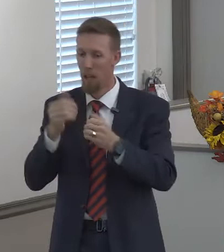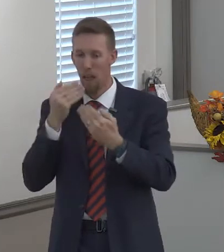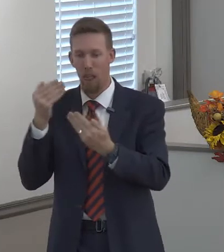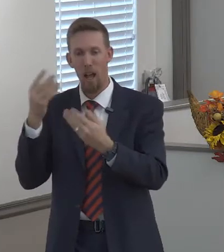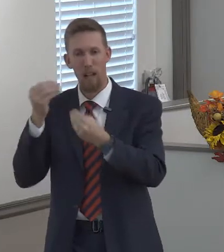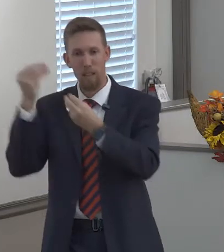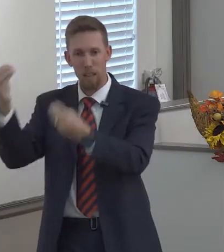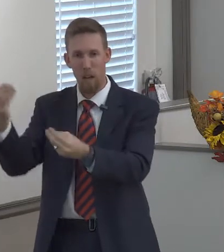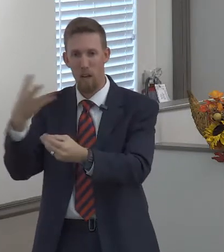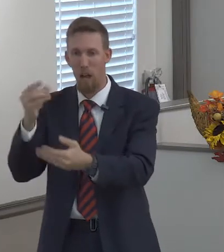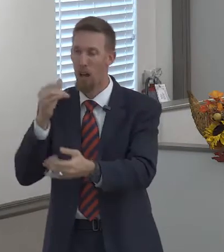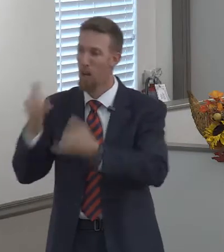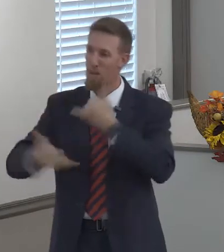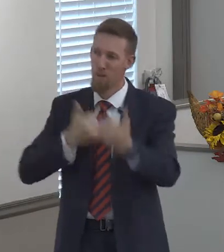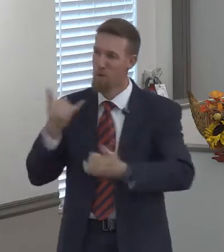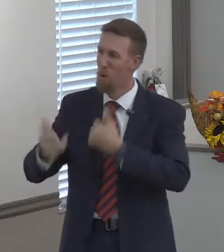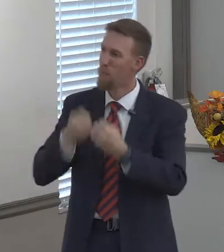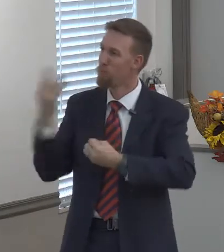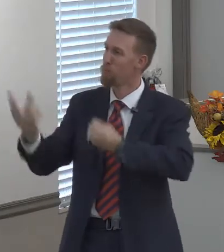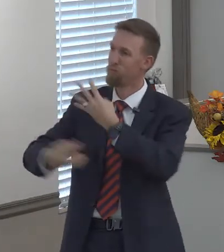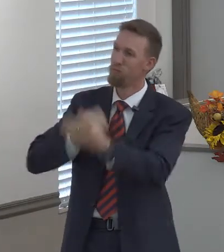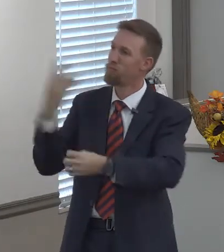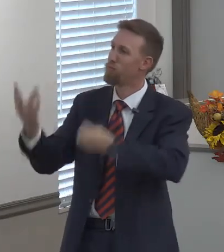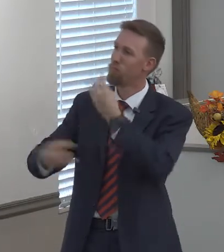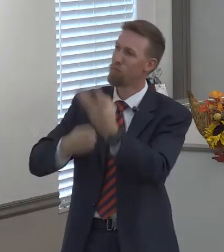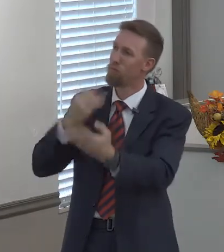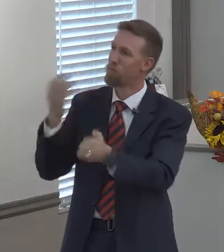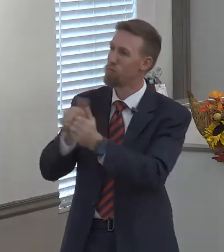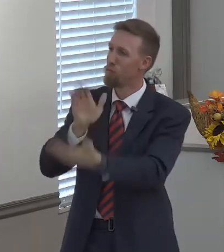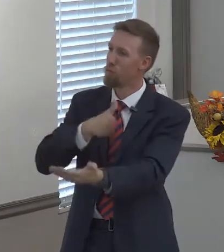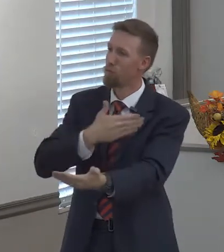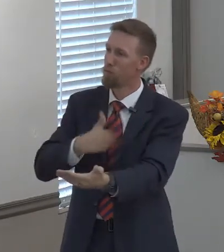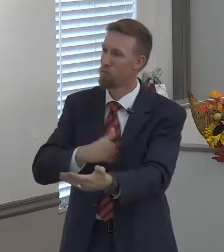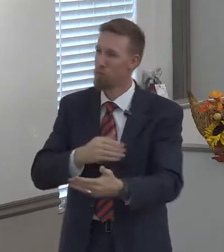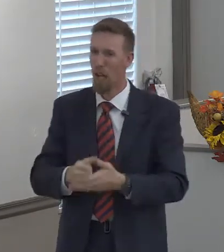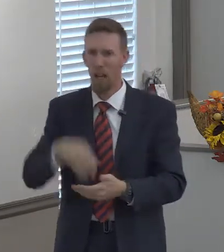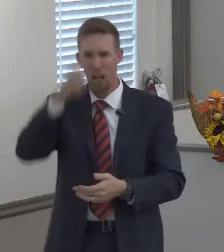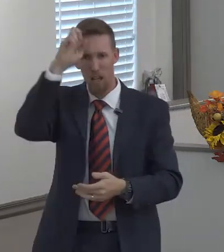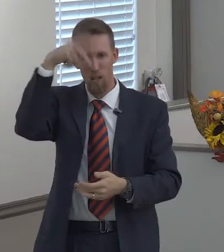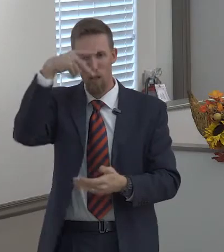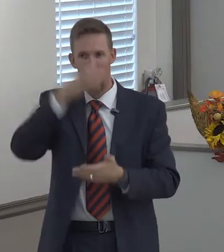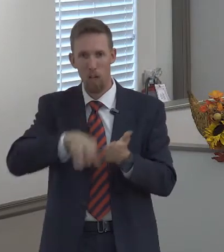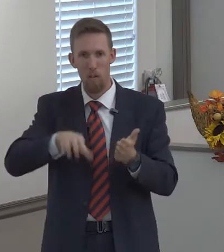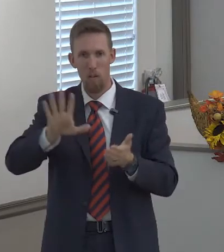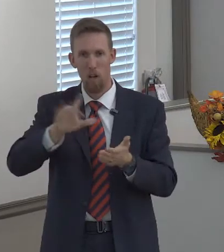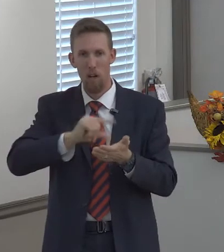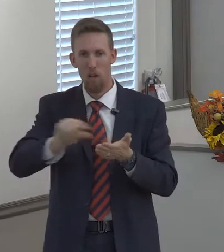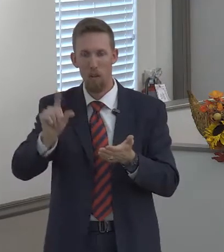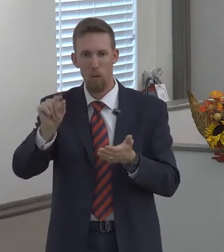But God was in control of all that. I'm just thankful that I have some family.